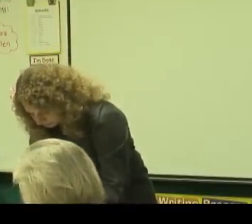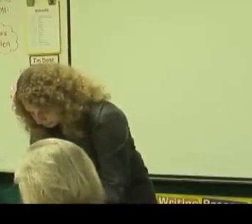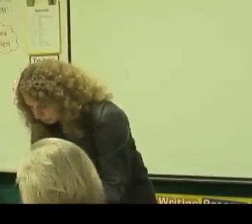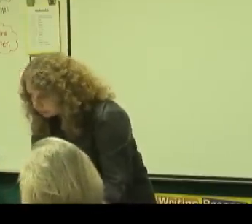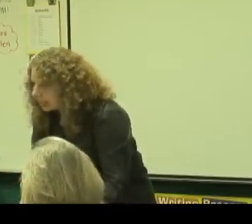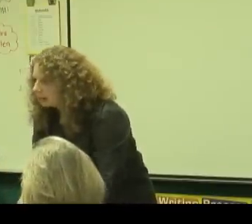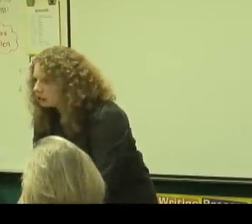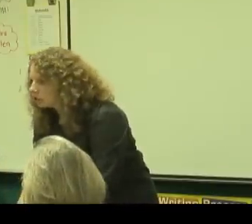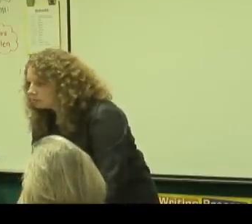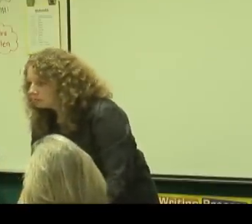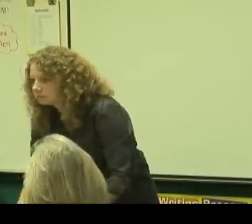a platter?